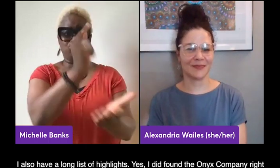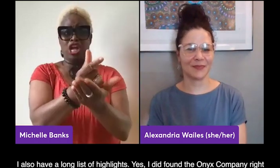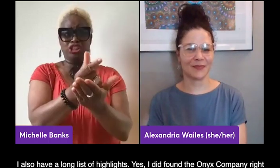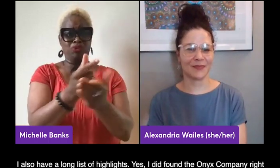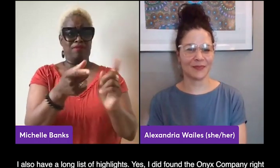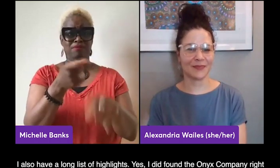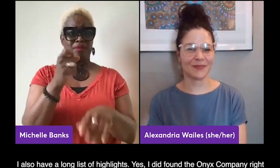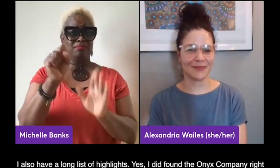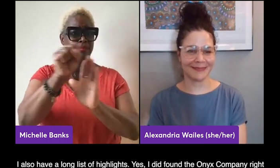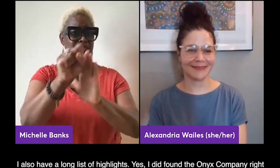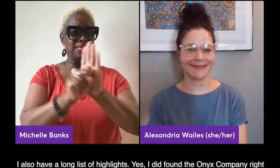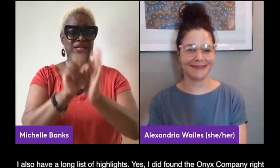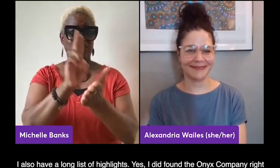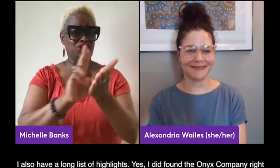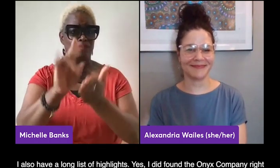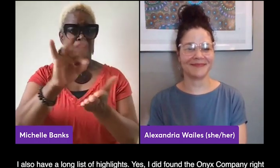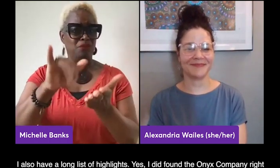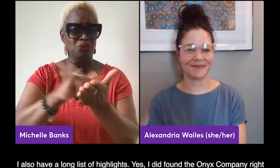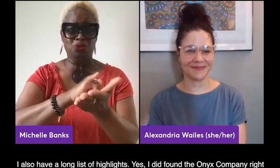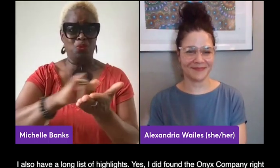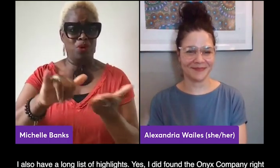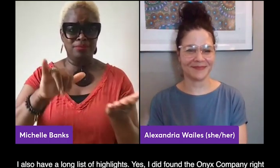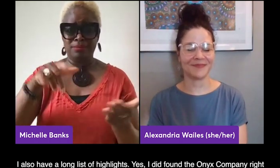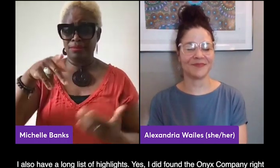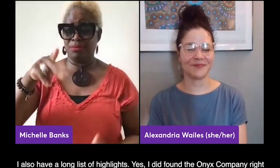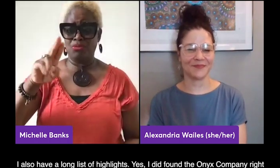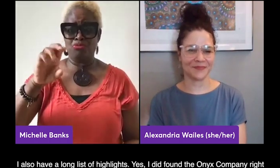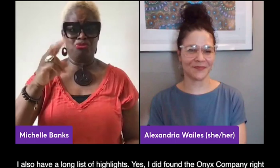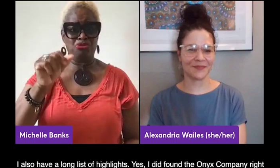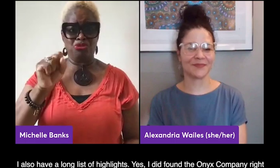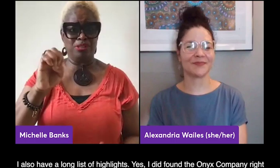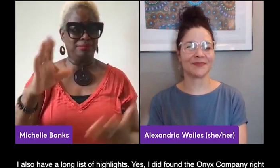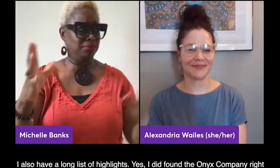right after I graduated from SUNY Purchase.